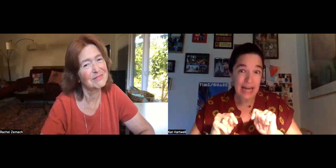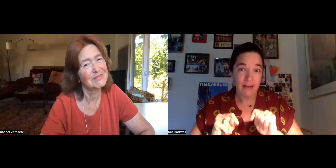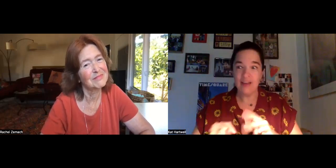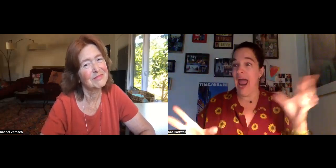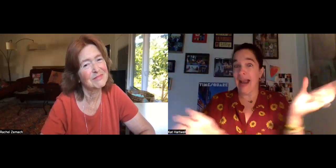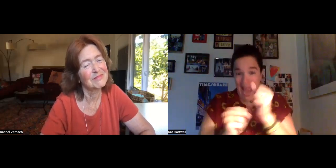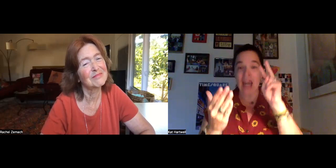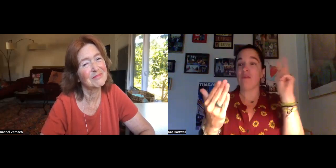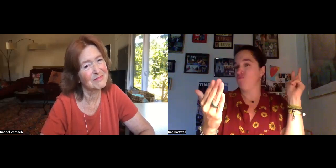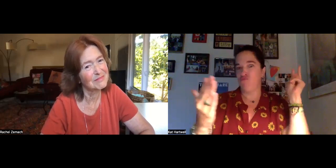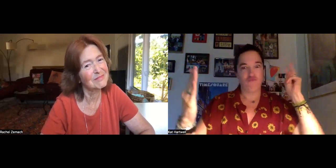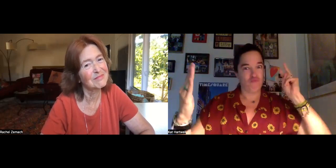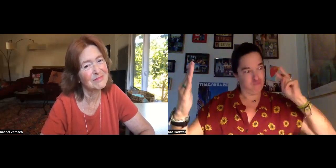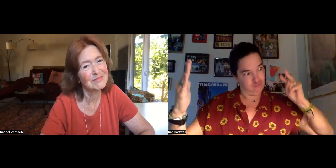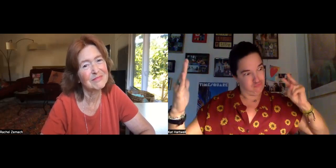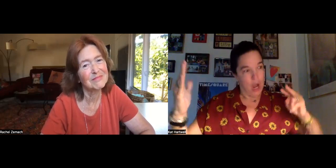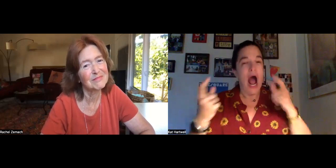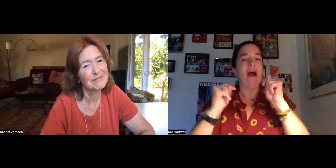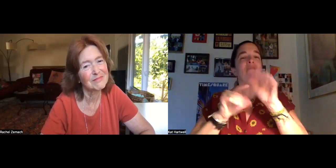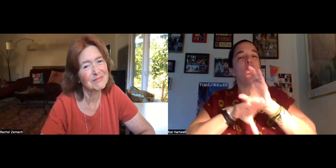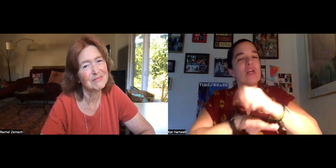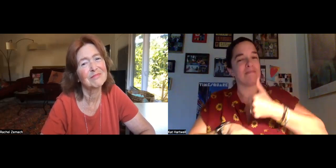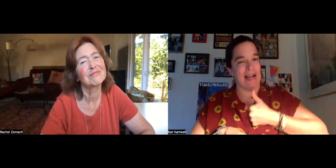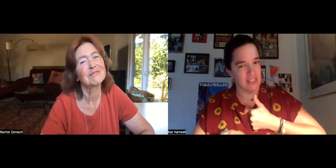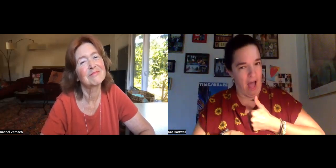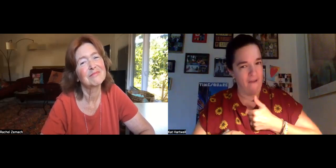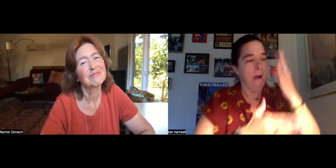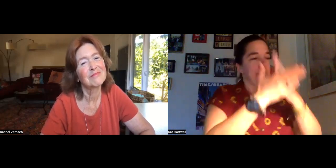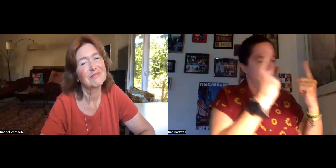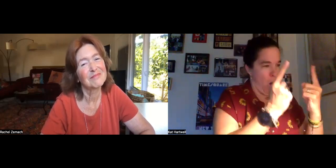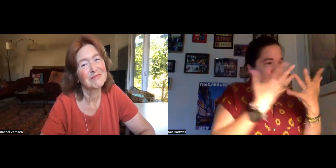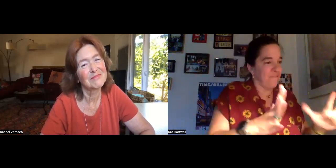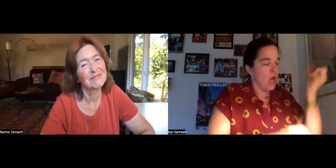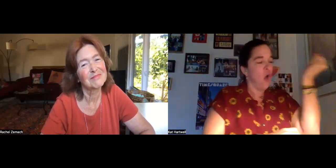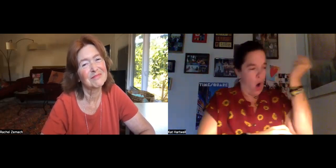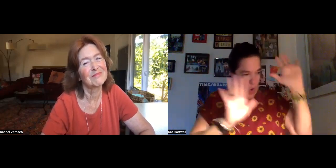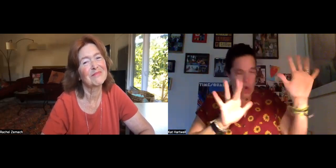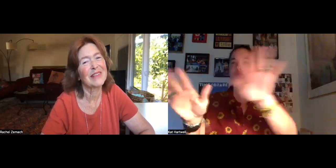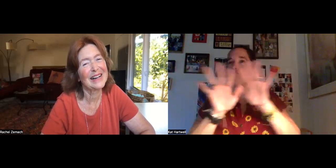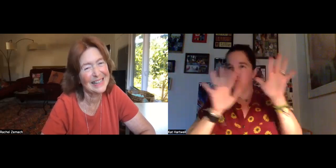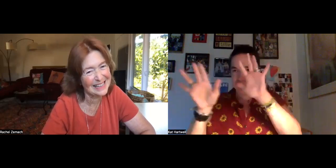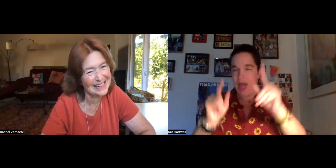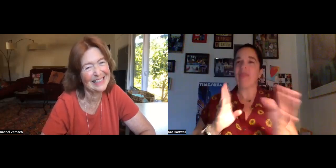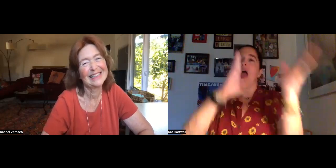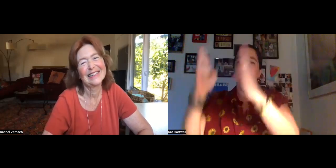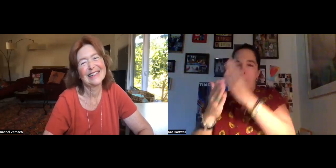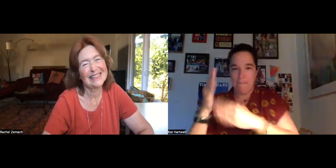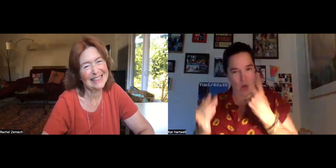it, got it. I forced myself, part one, finish home. And part